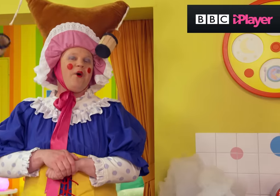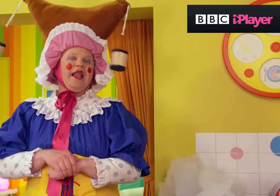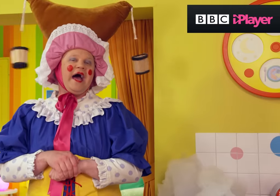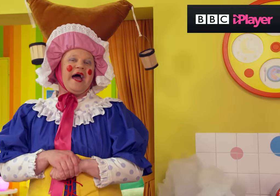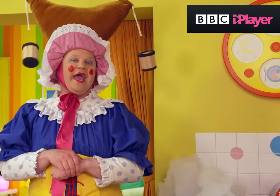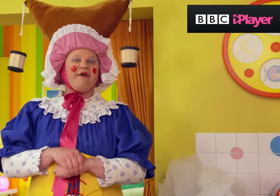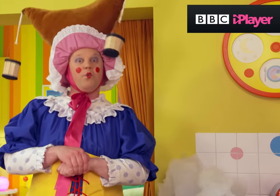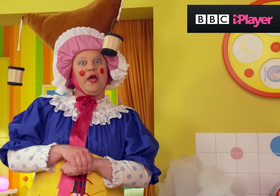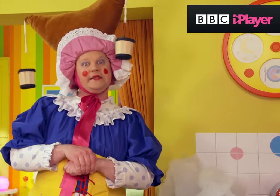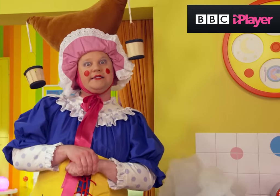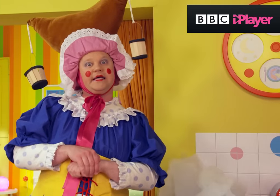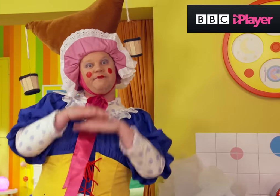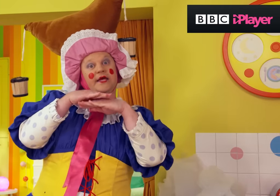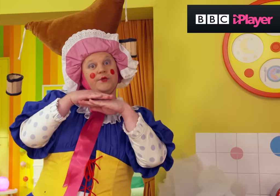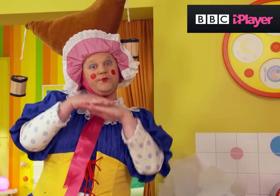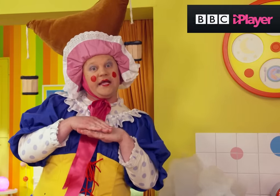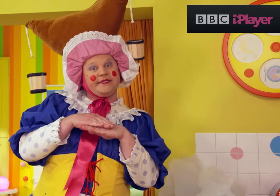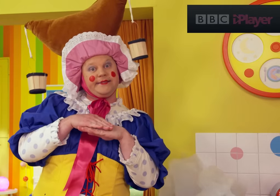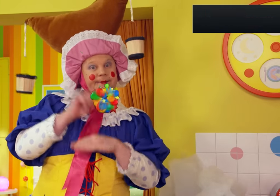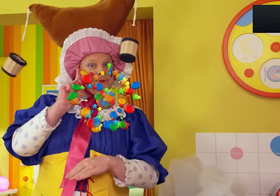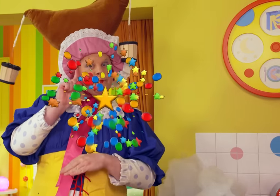While I have a well-deserved rest.